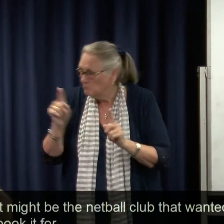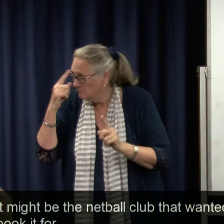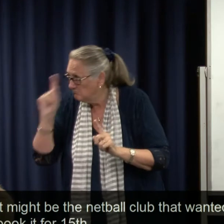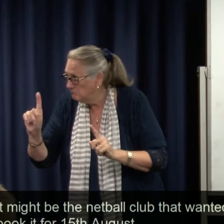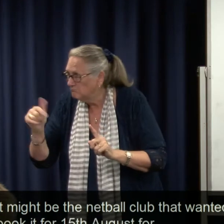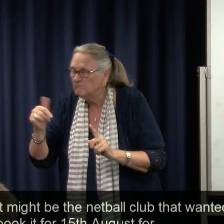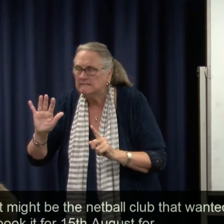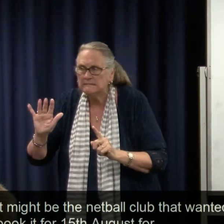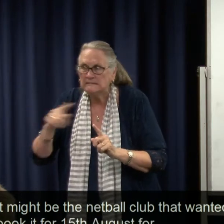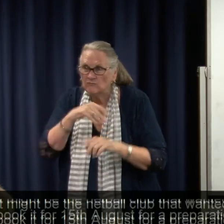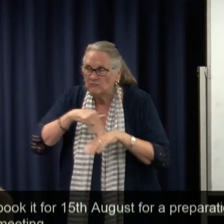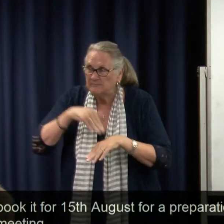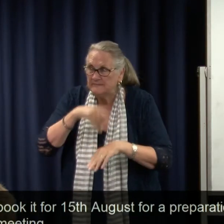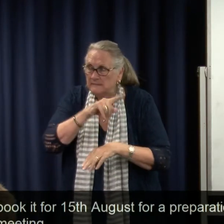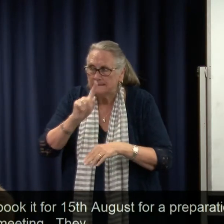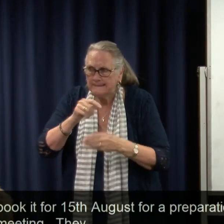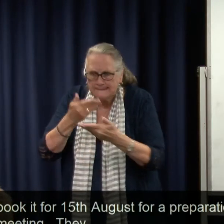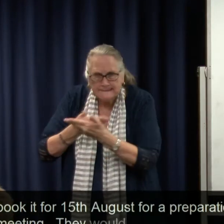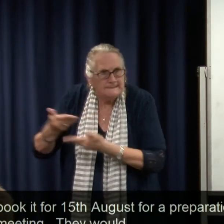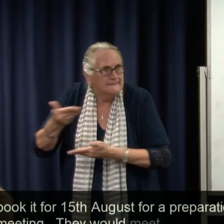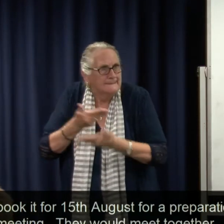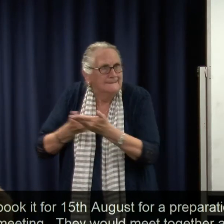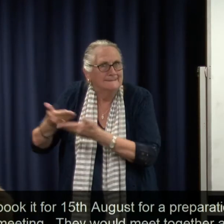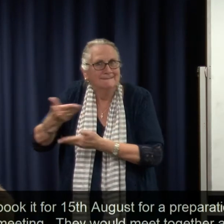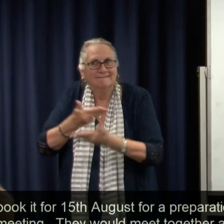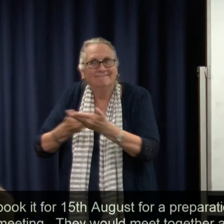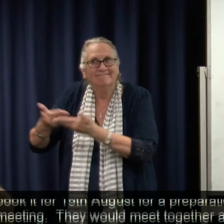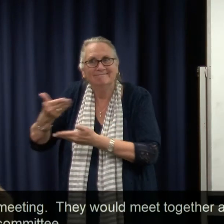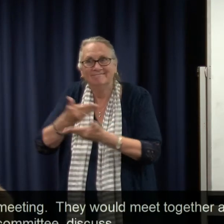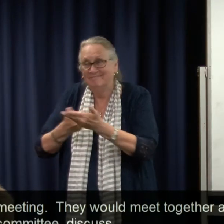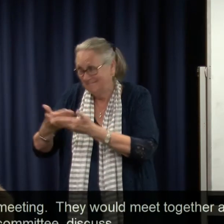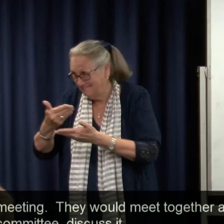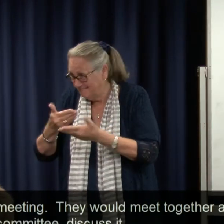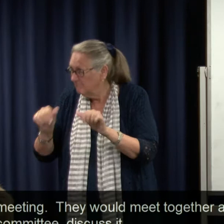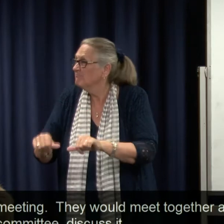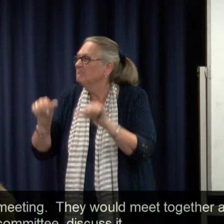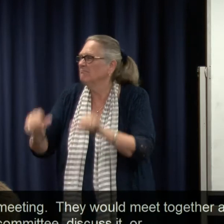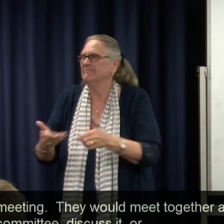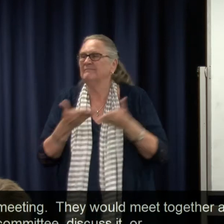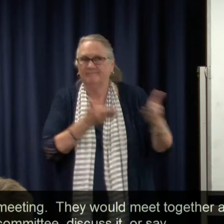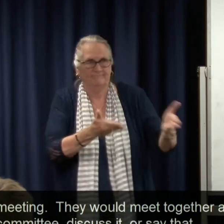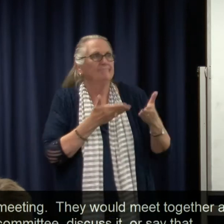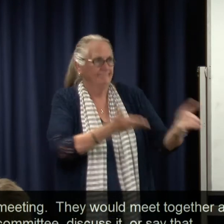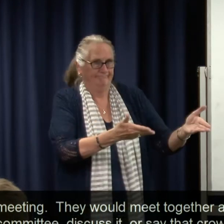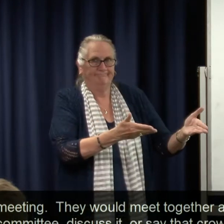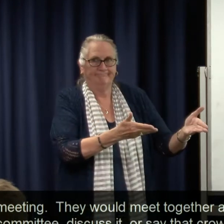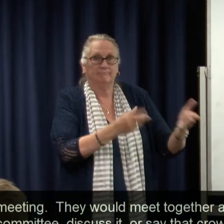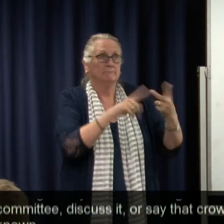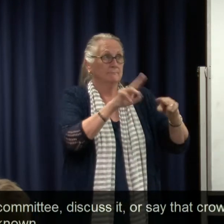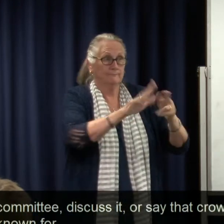as a committee, discuss it, say, oh, no, that crowd's known for being quite rowdy, you know, we don't use them or anything. And then if they